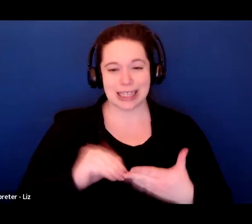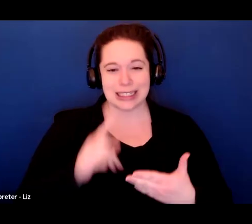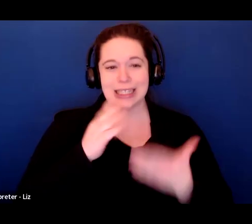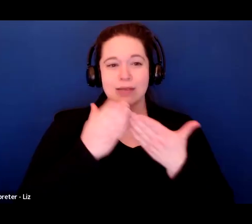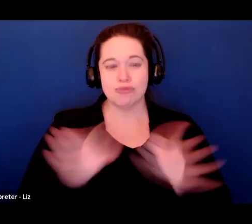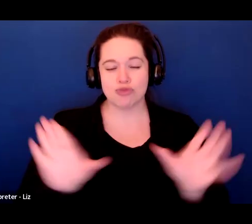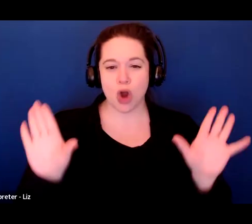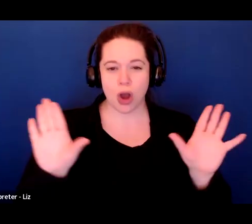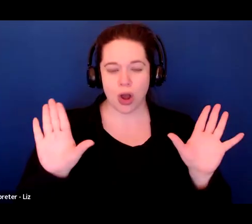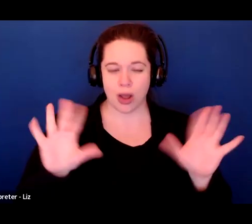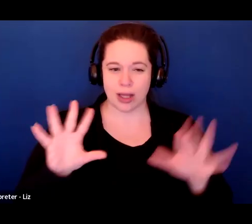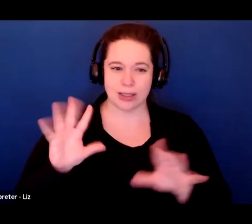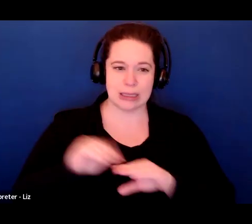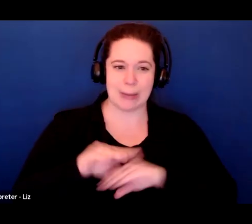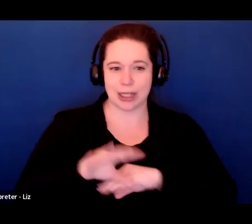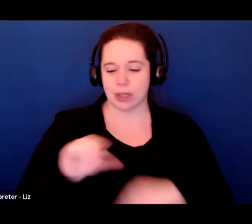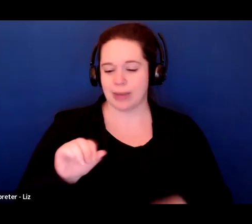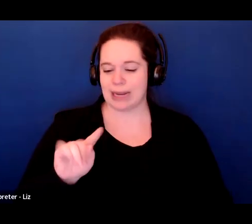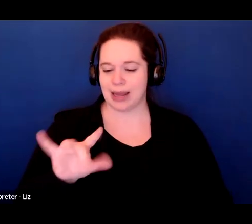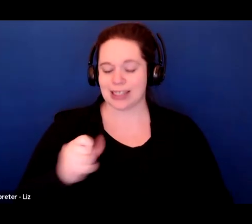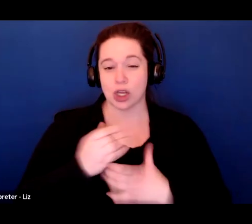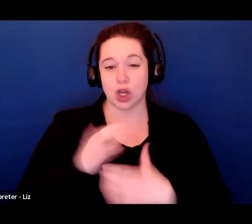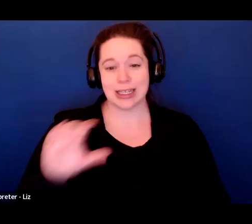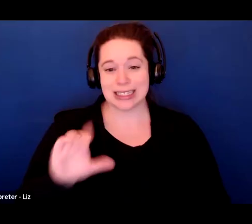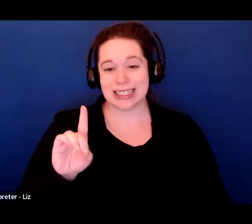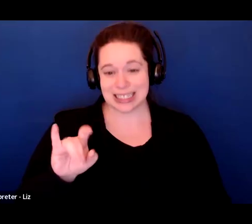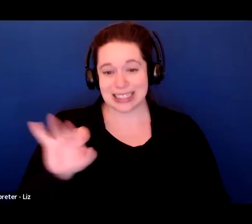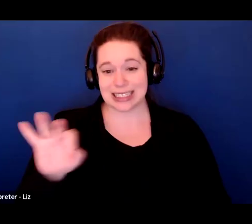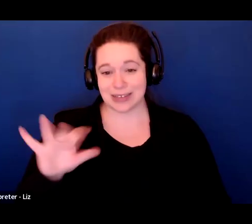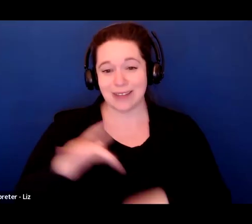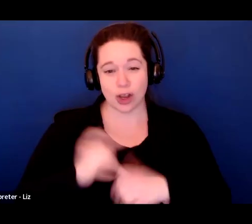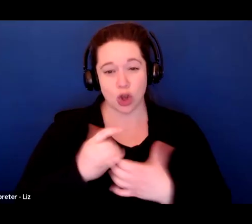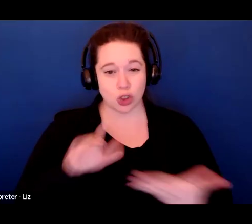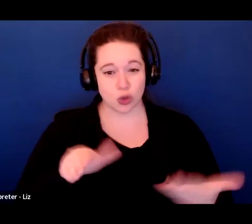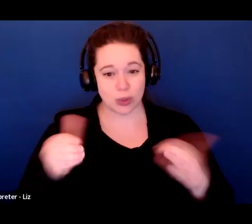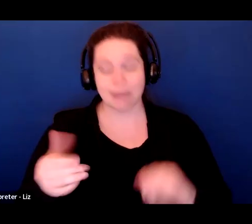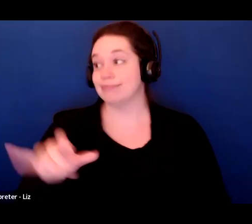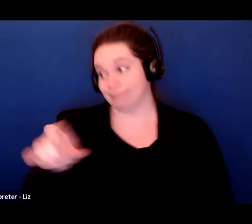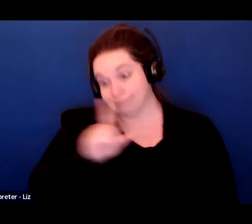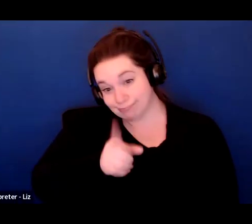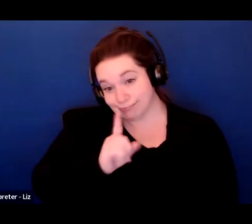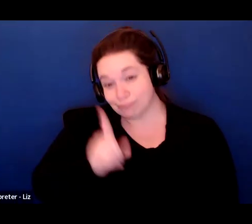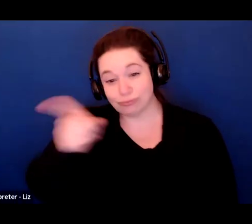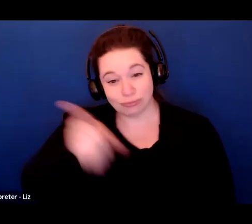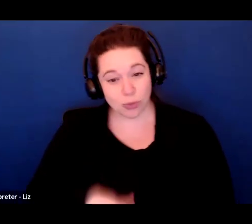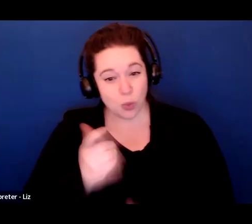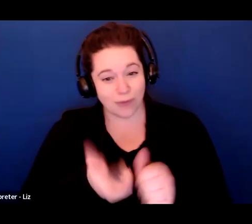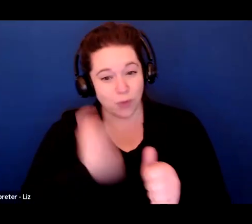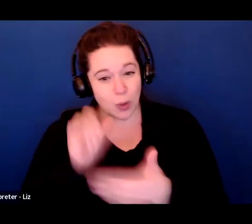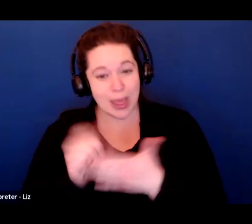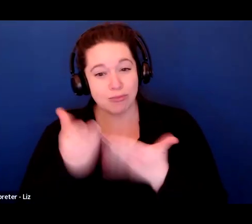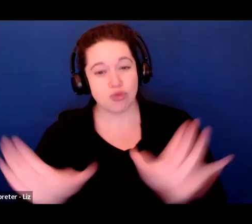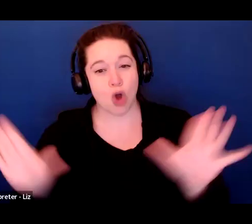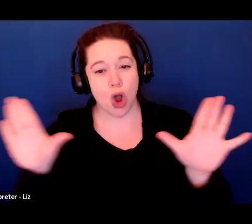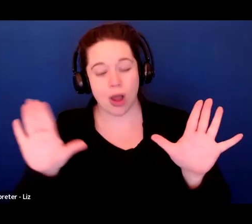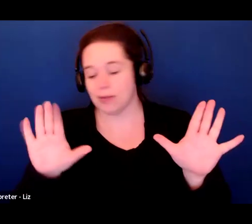spectrum antibiotics can cause C. diff infections, which can be deadly. Yes, they can. That's why you want to stay away from them. At